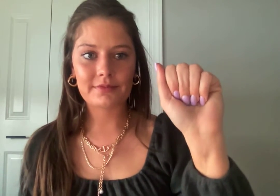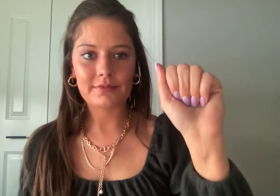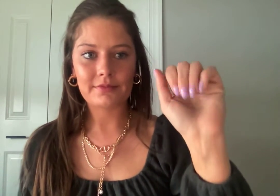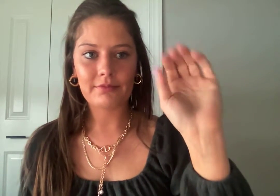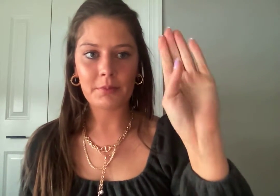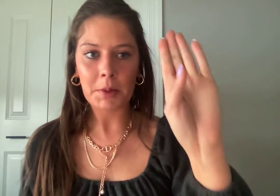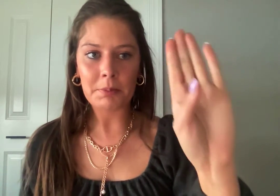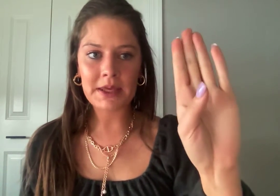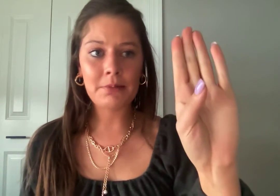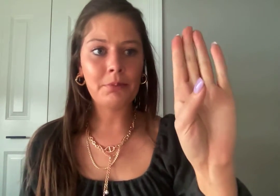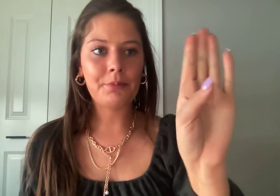B